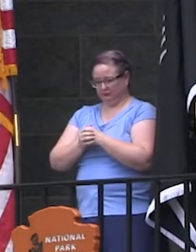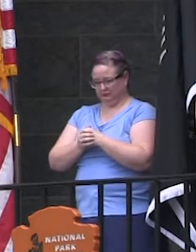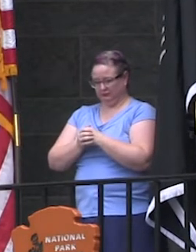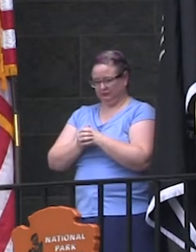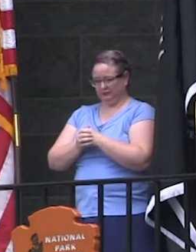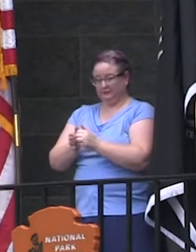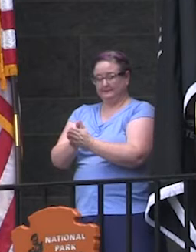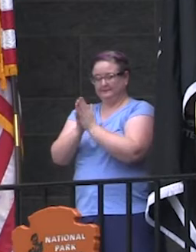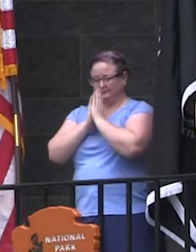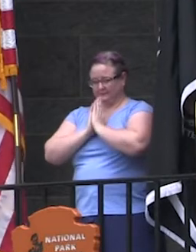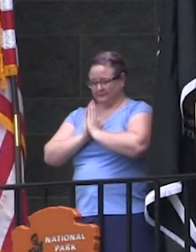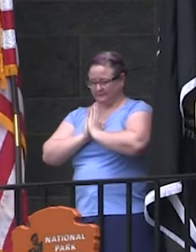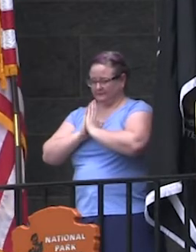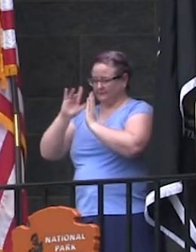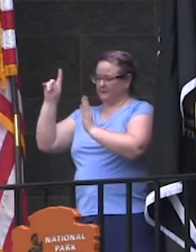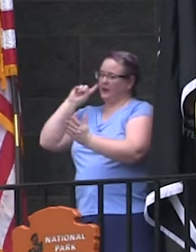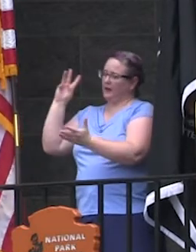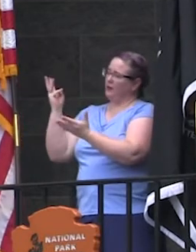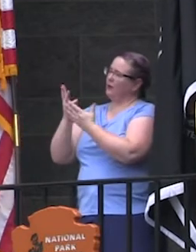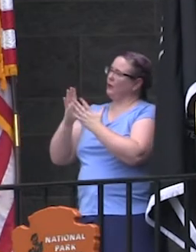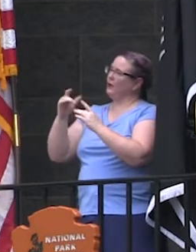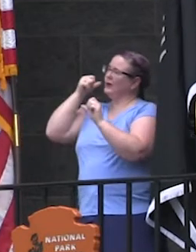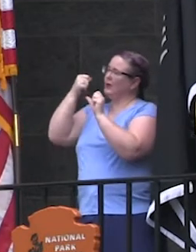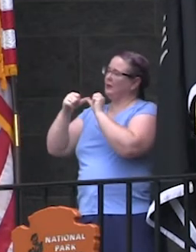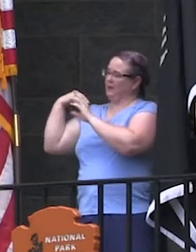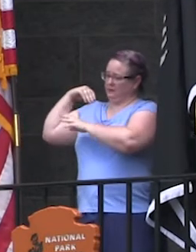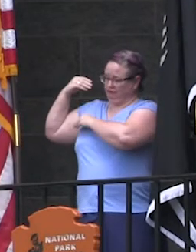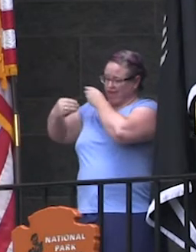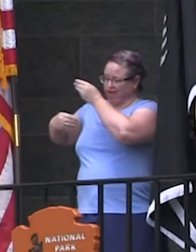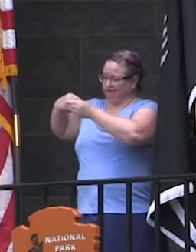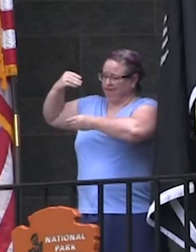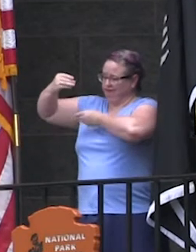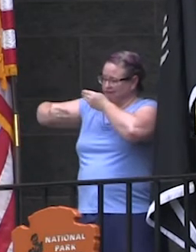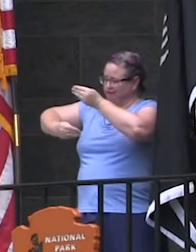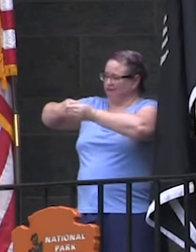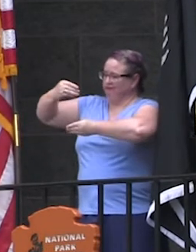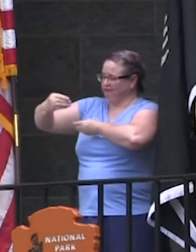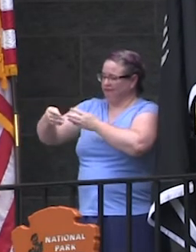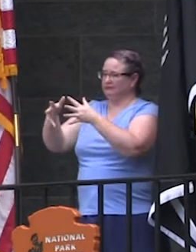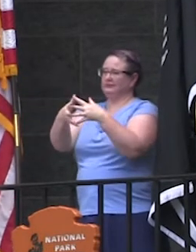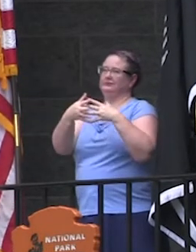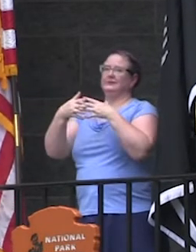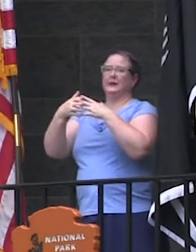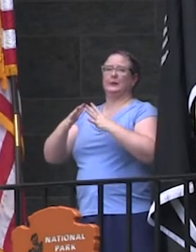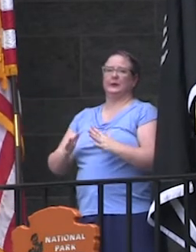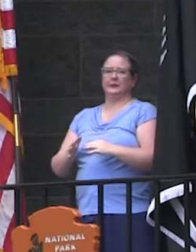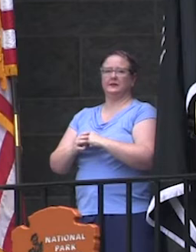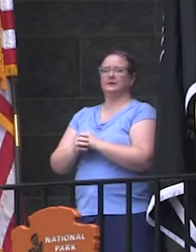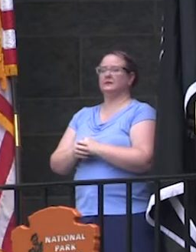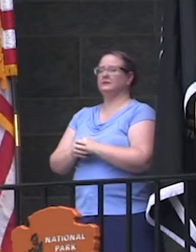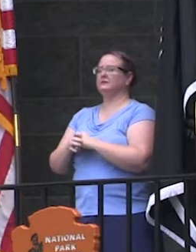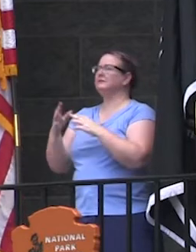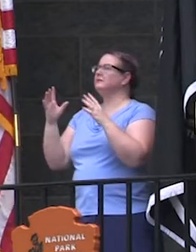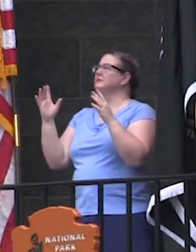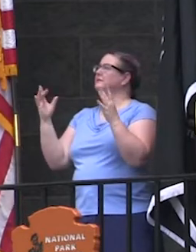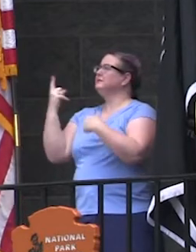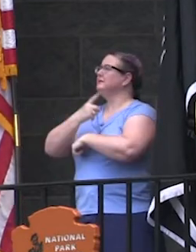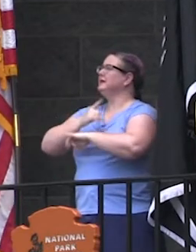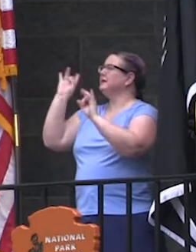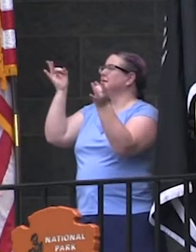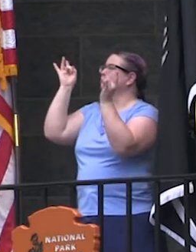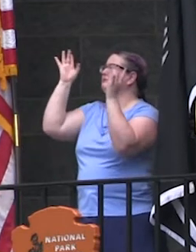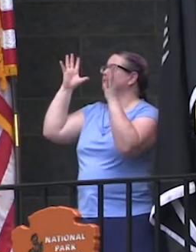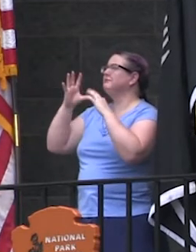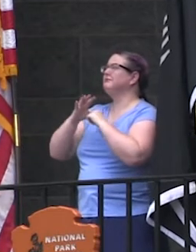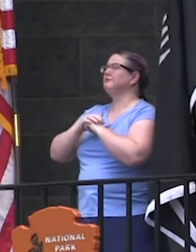their witness may be remembered by all generations of Americans. In days of peril, may